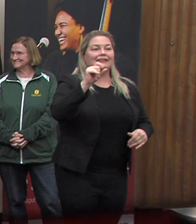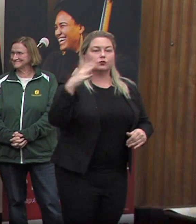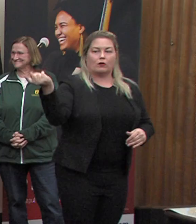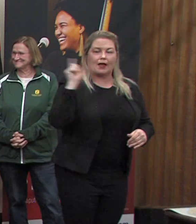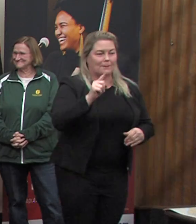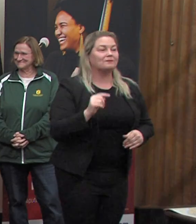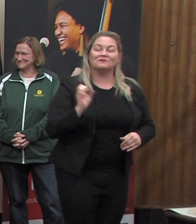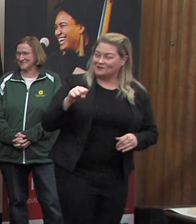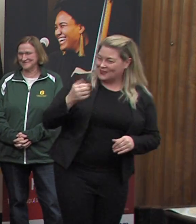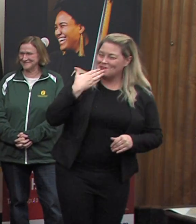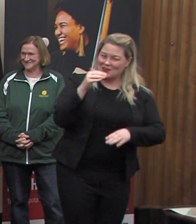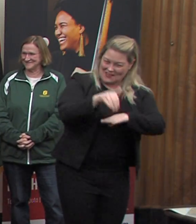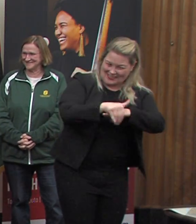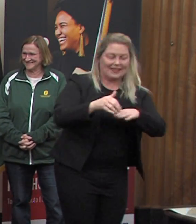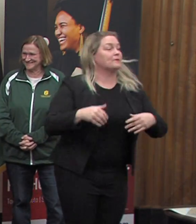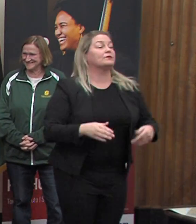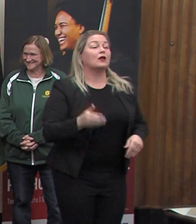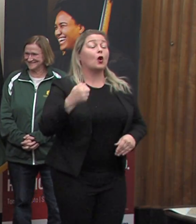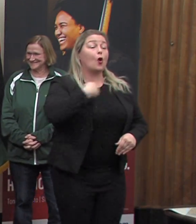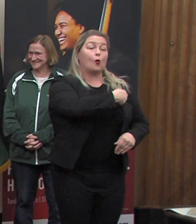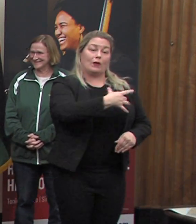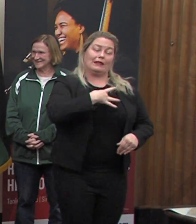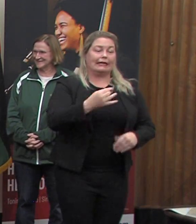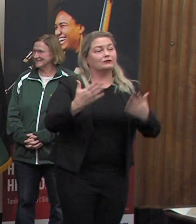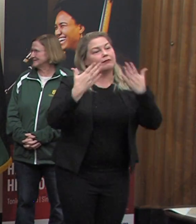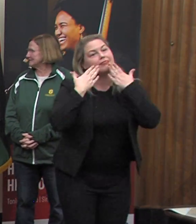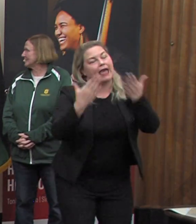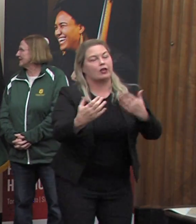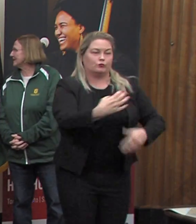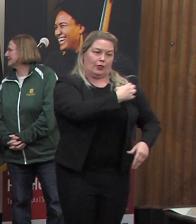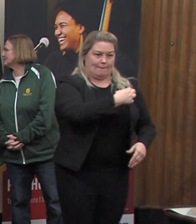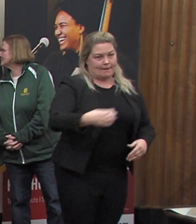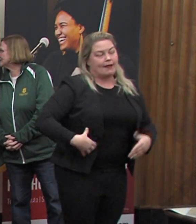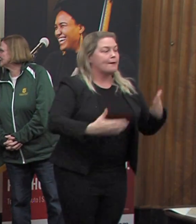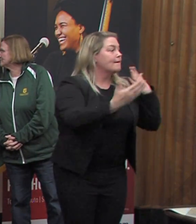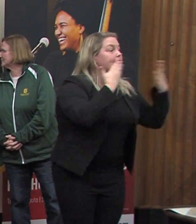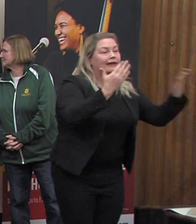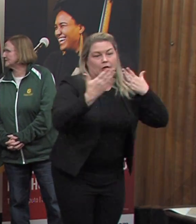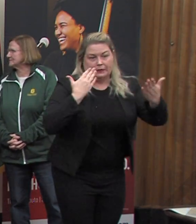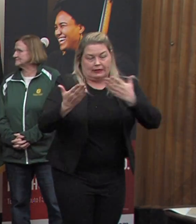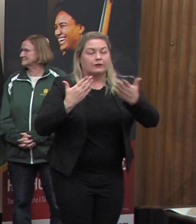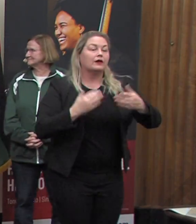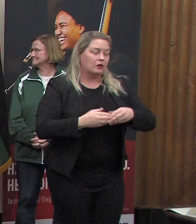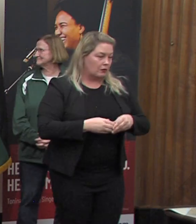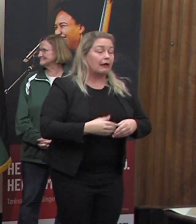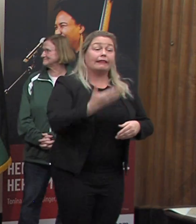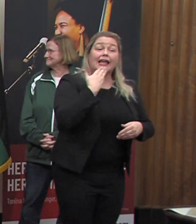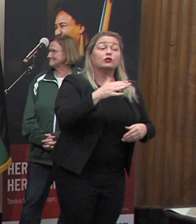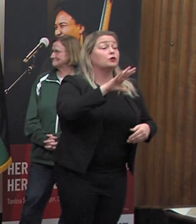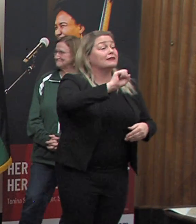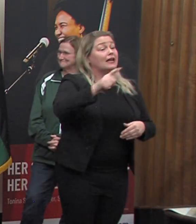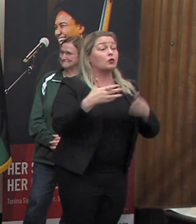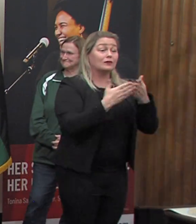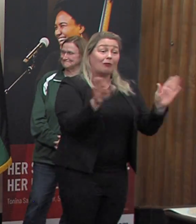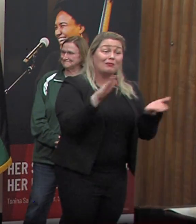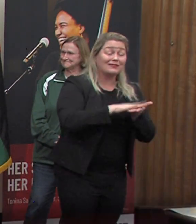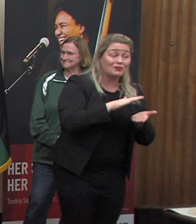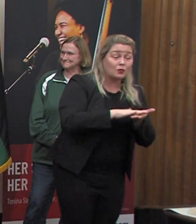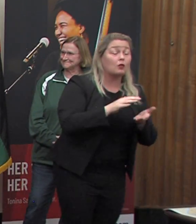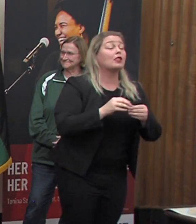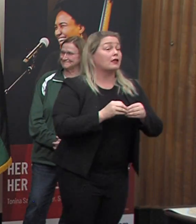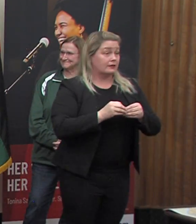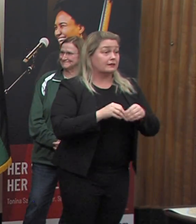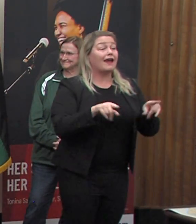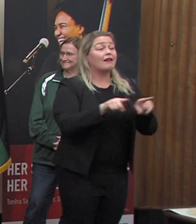evening. We'd like to thank the mayor and others, the St. Louis Public Schools, and